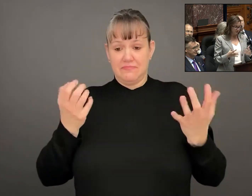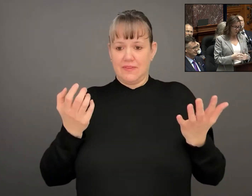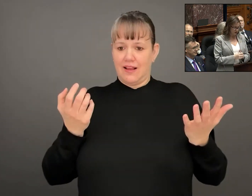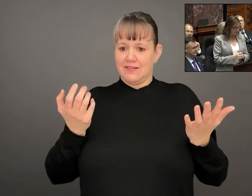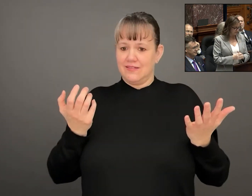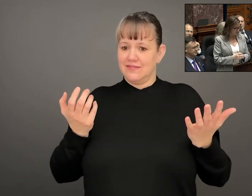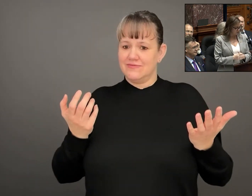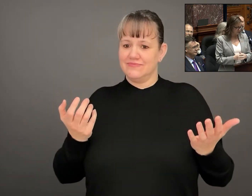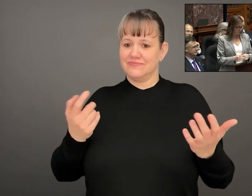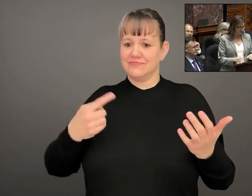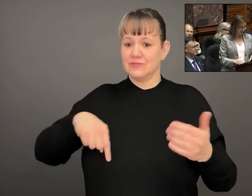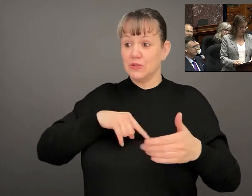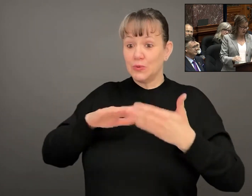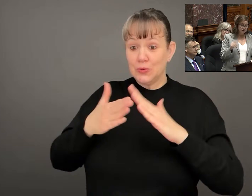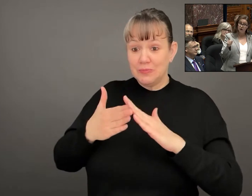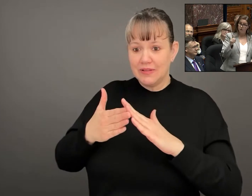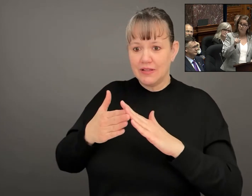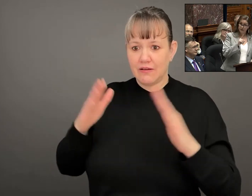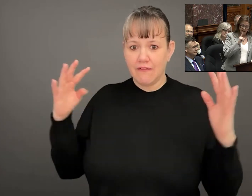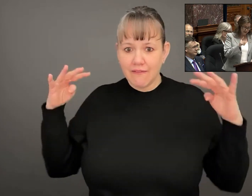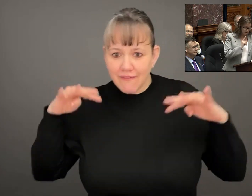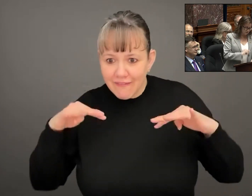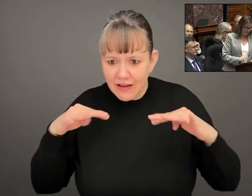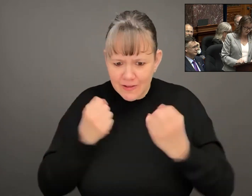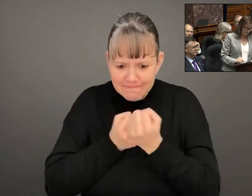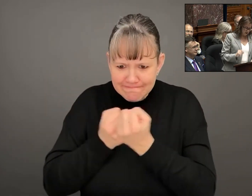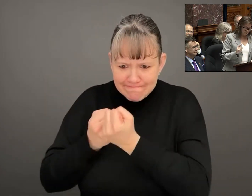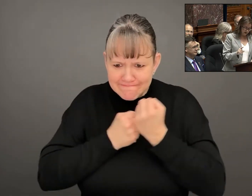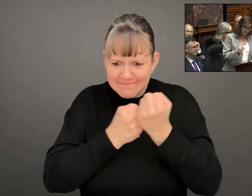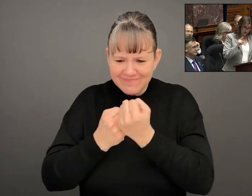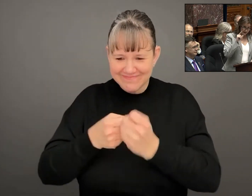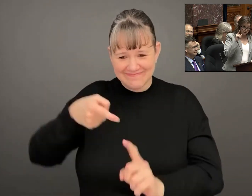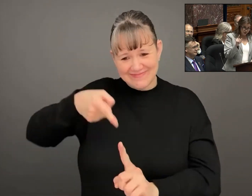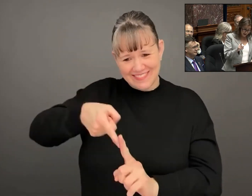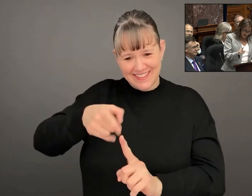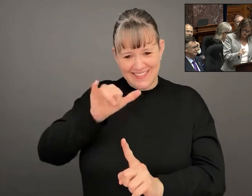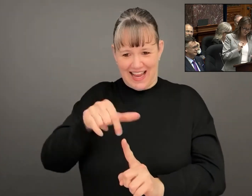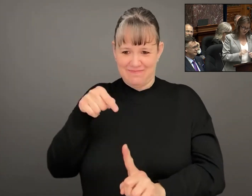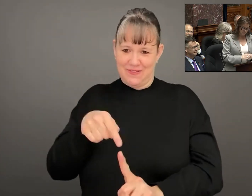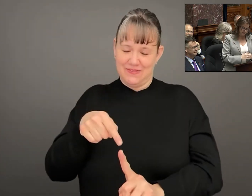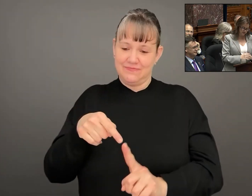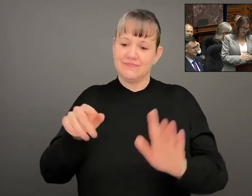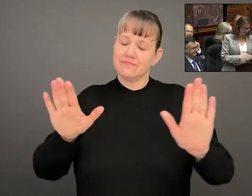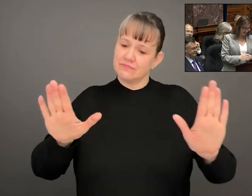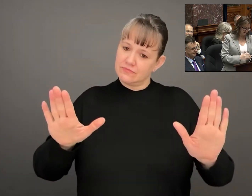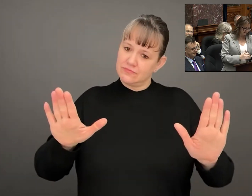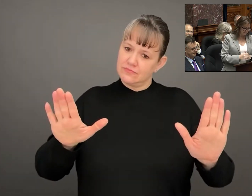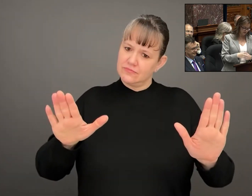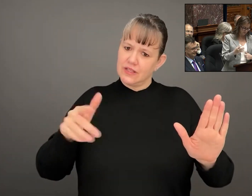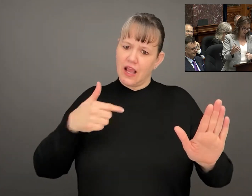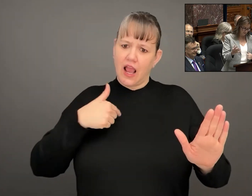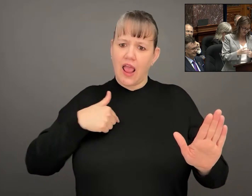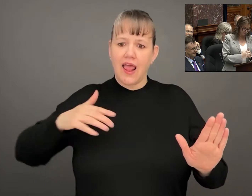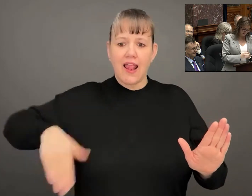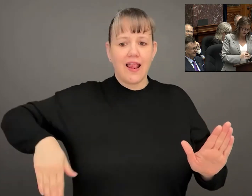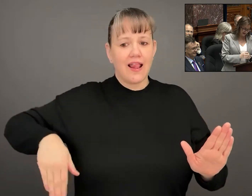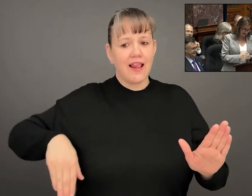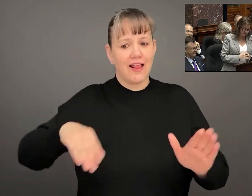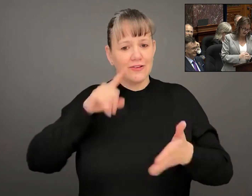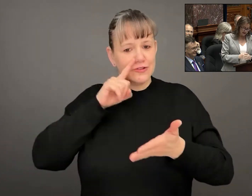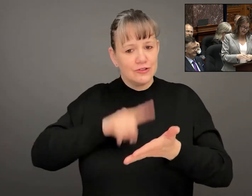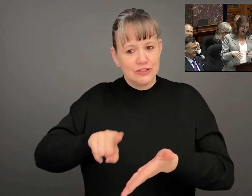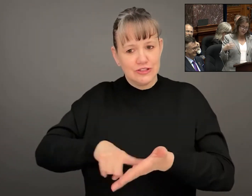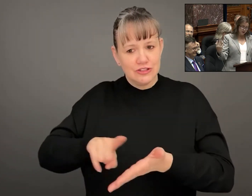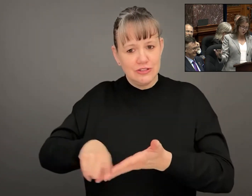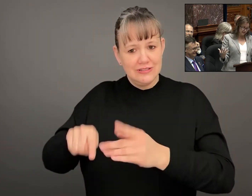is so supportive of the local sports scene. So, in closing, although I have not had a chance to research the teams that Minister Parmar's community